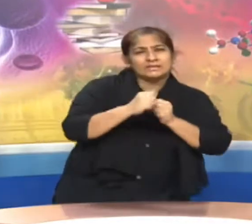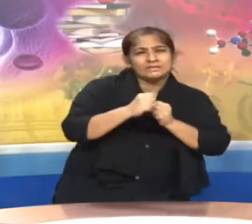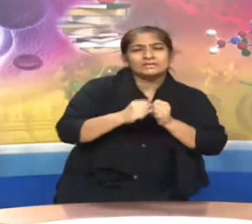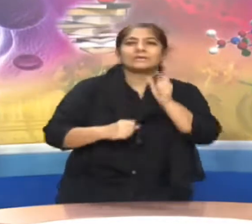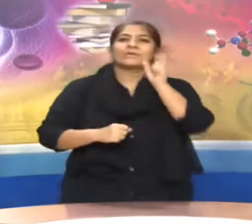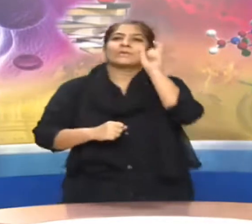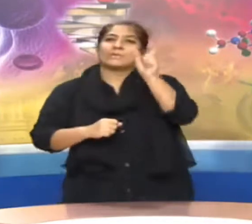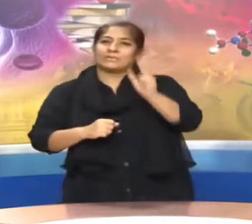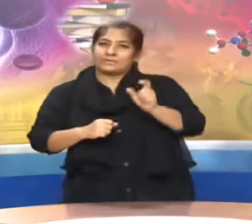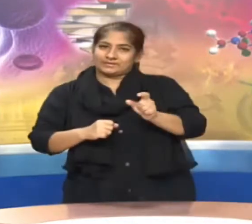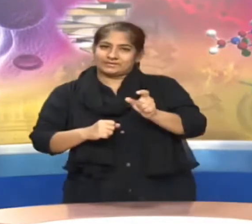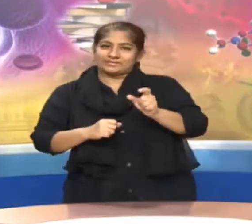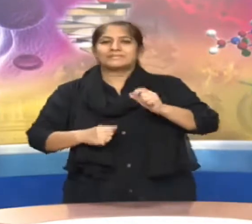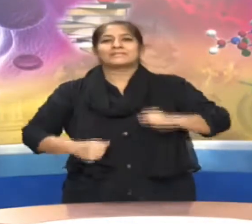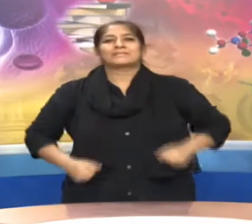We will understand the meanings.